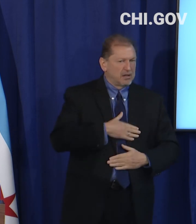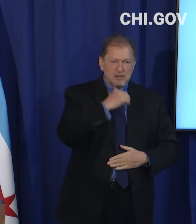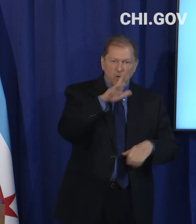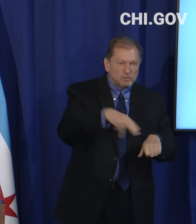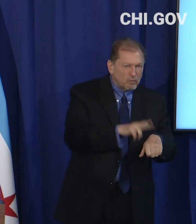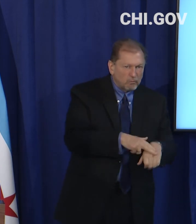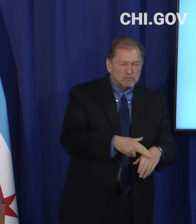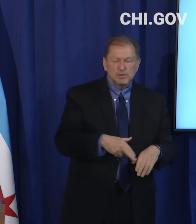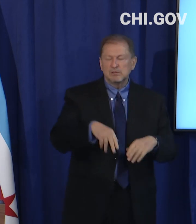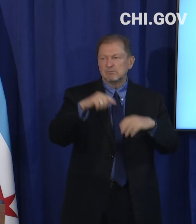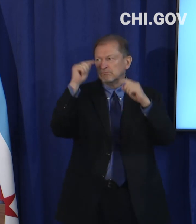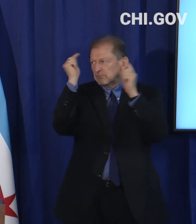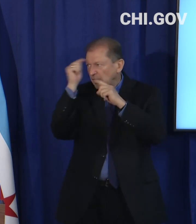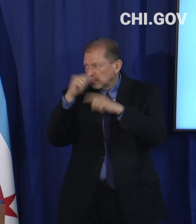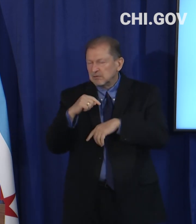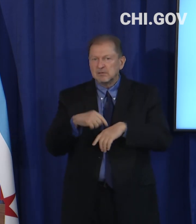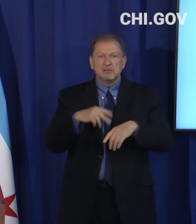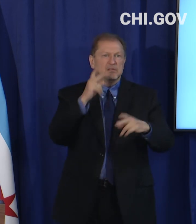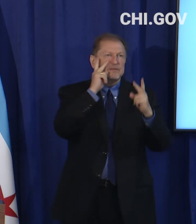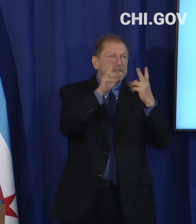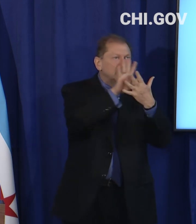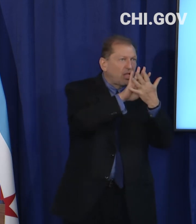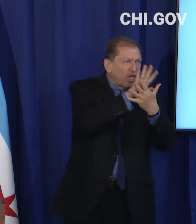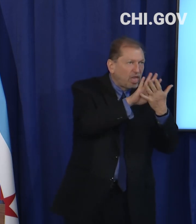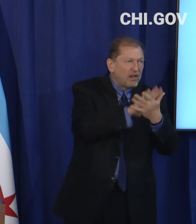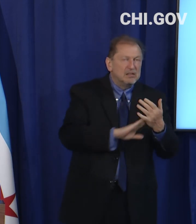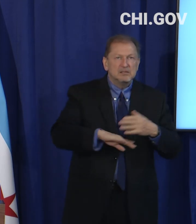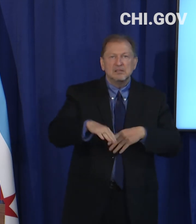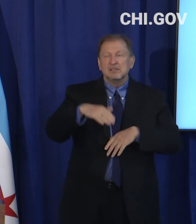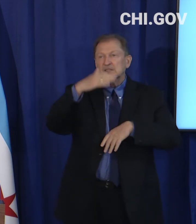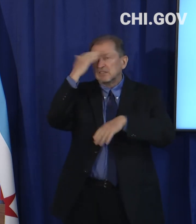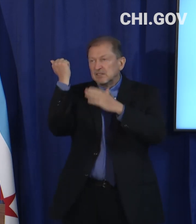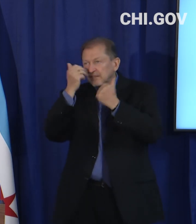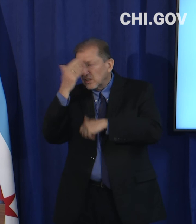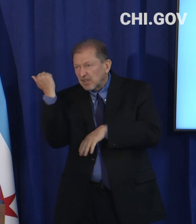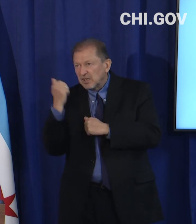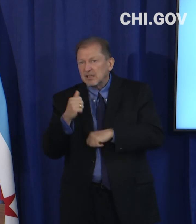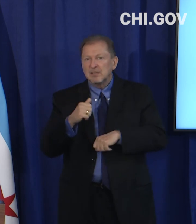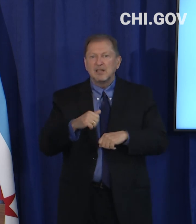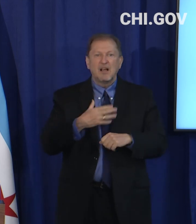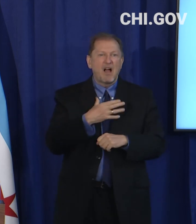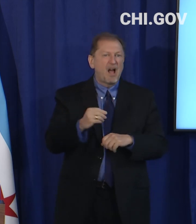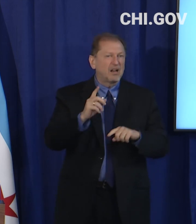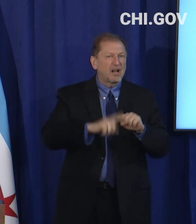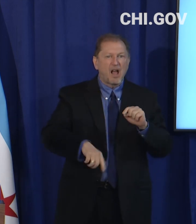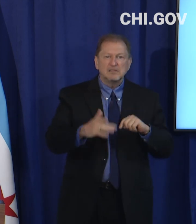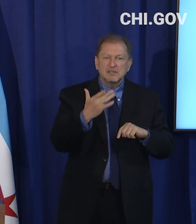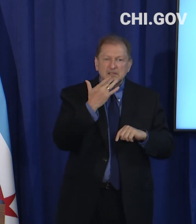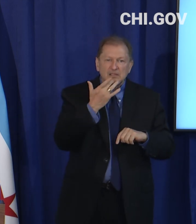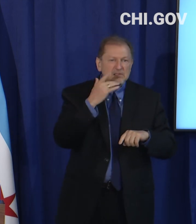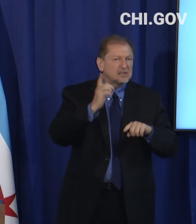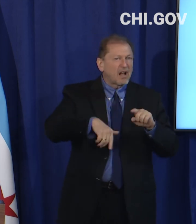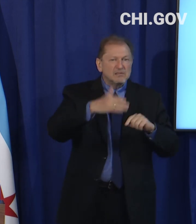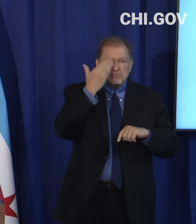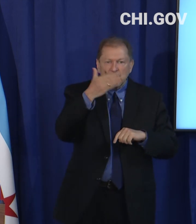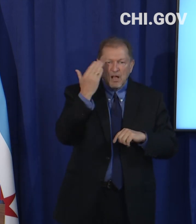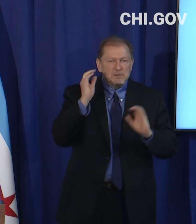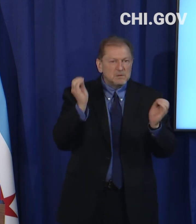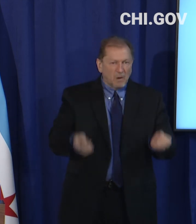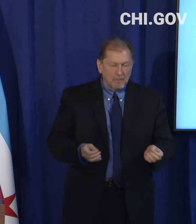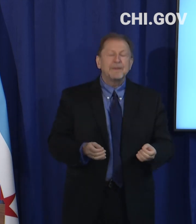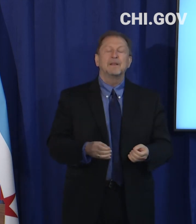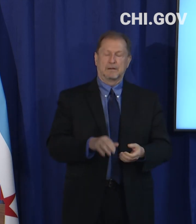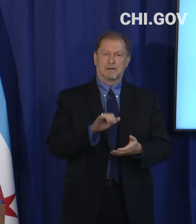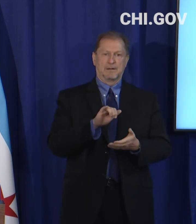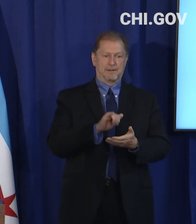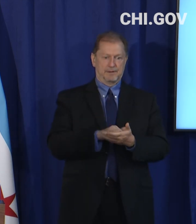dizziness, tremors, blurred vision, memory loss, and continued loss of smell and taste, and more which scientists and health